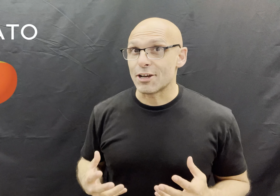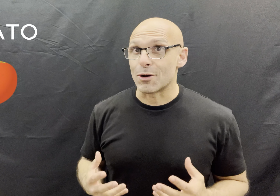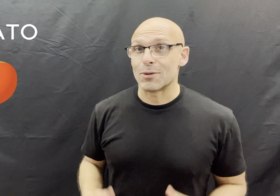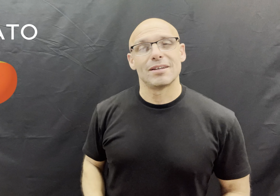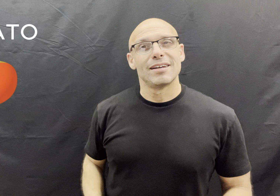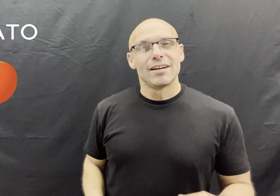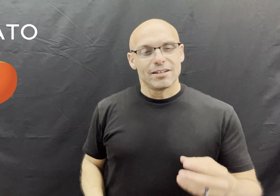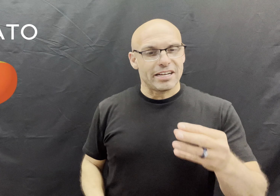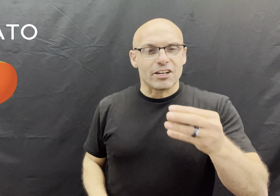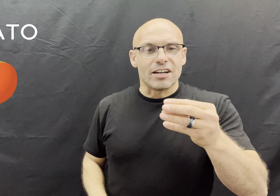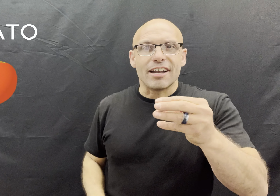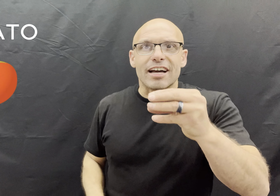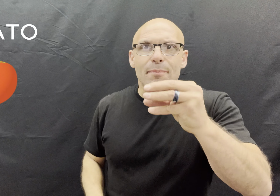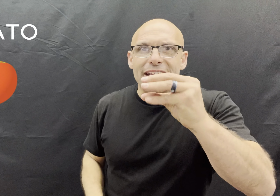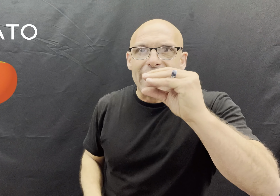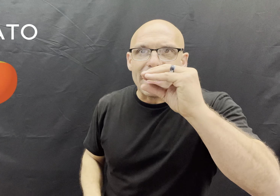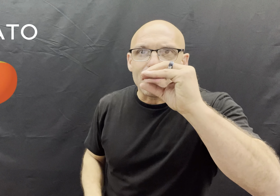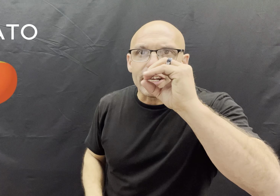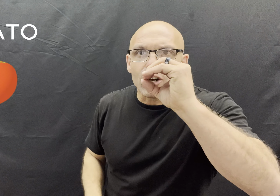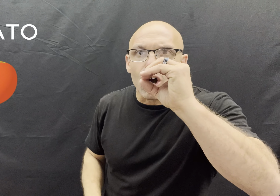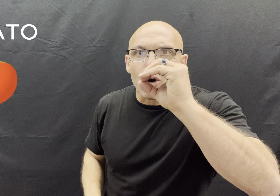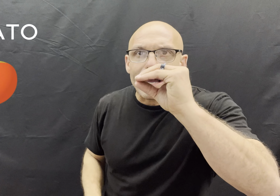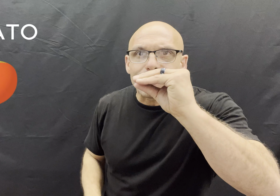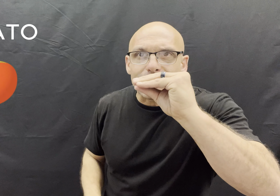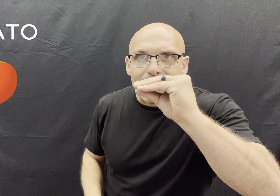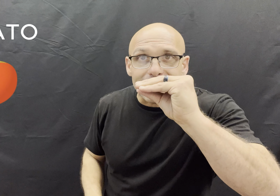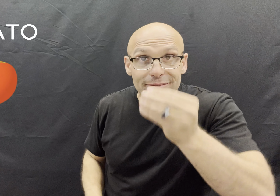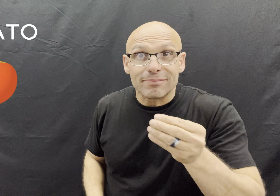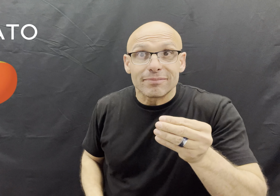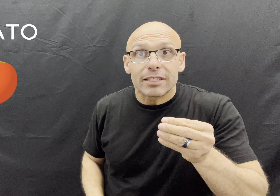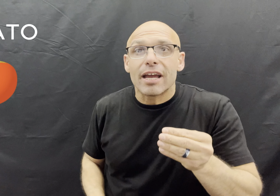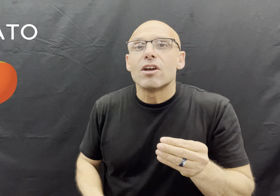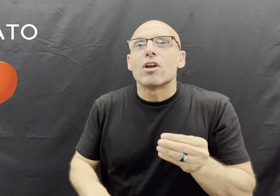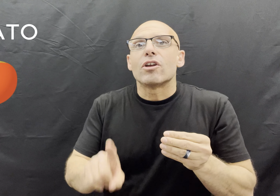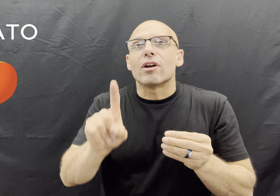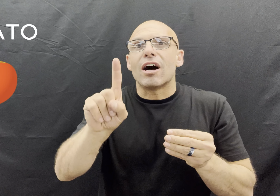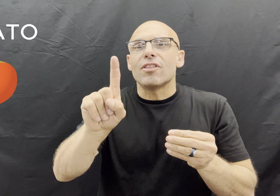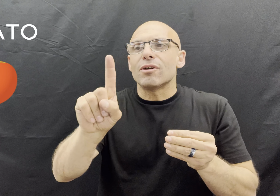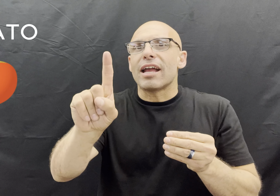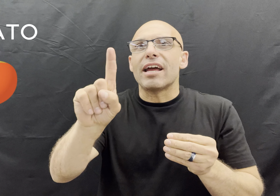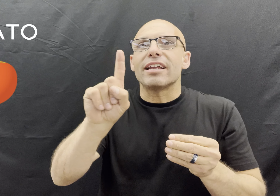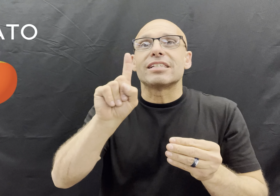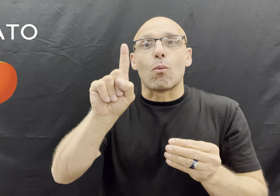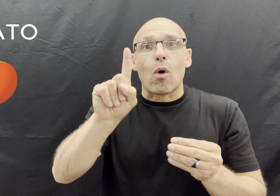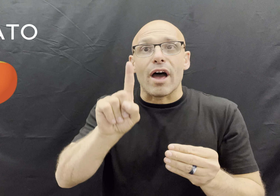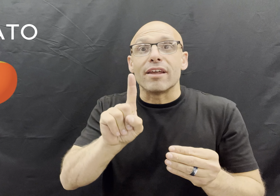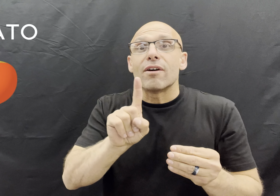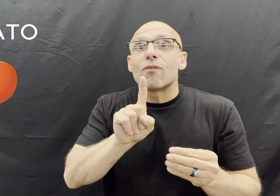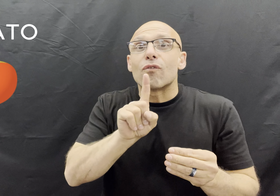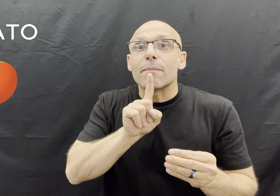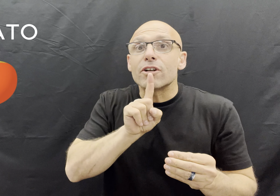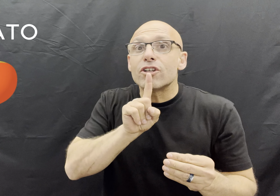Tomato. Take your non-dominant hand, make your O and flatten it. Okay, your other hand is a 1 from your